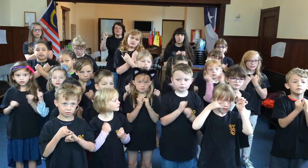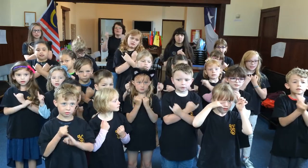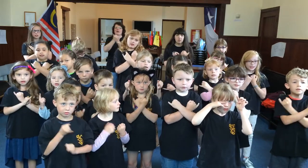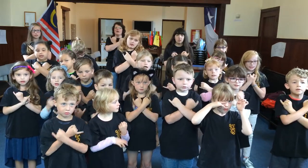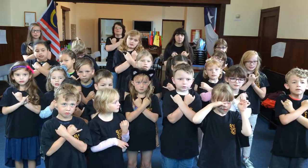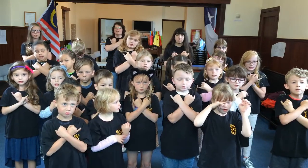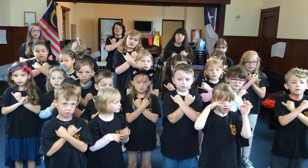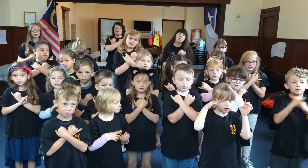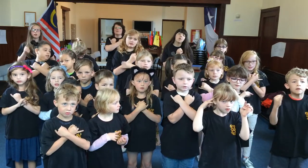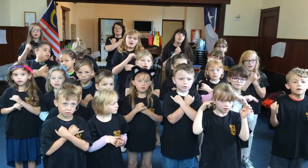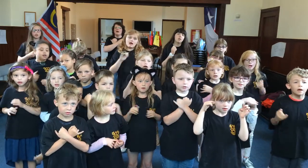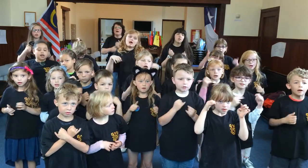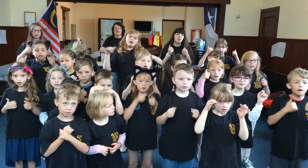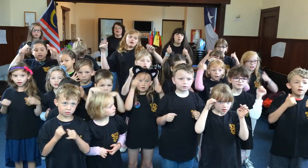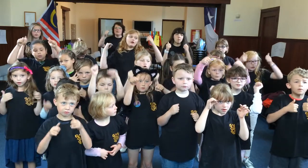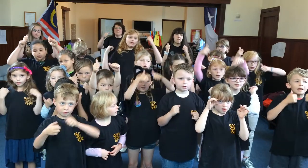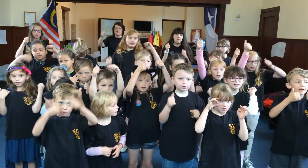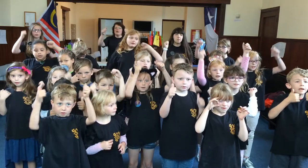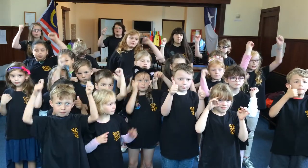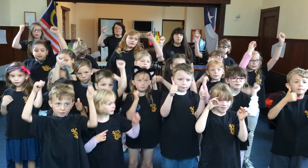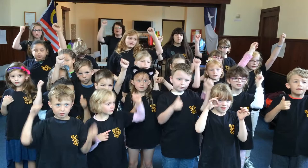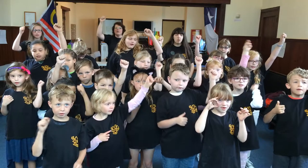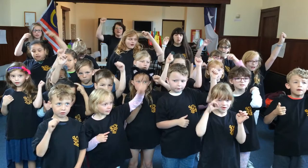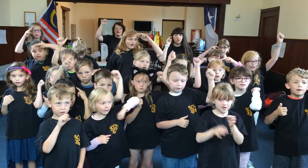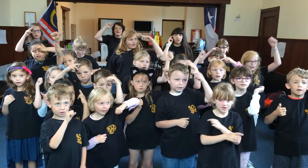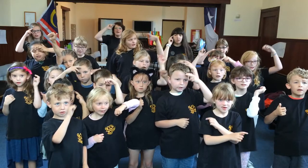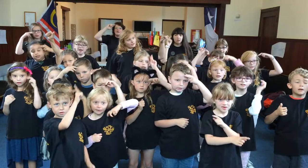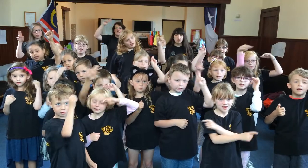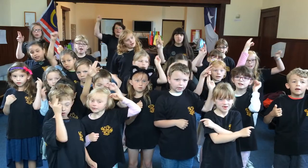heaven, hallowed be thy name.